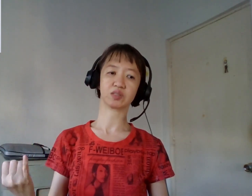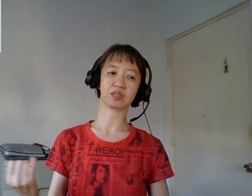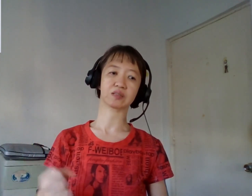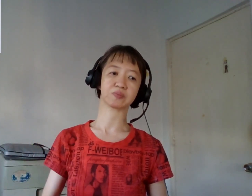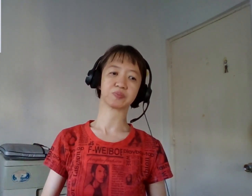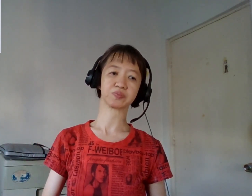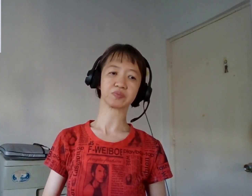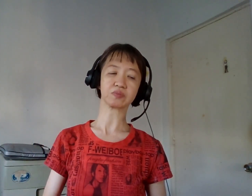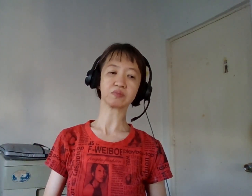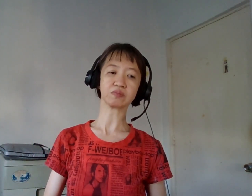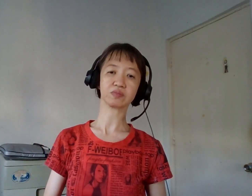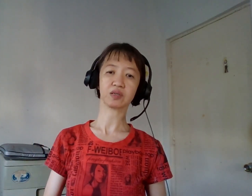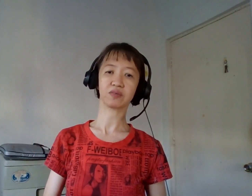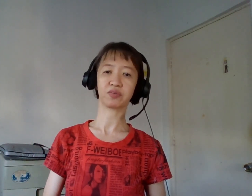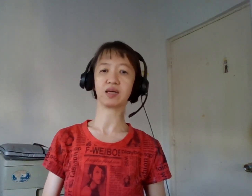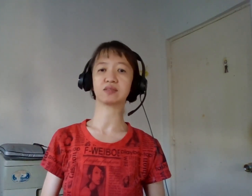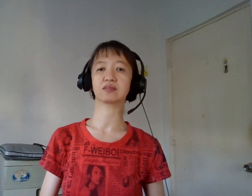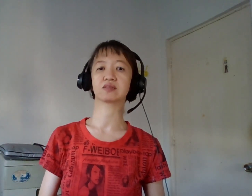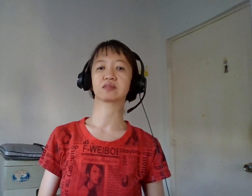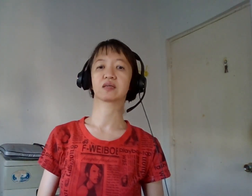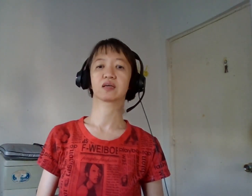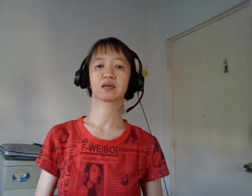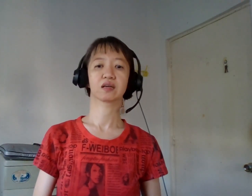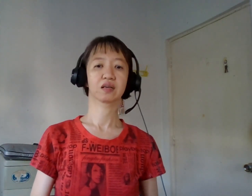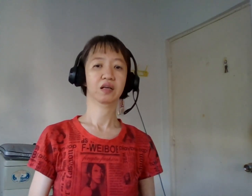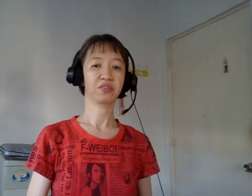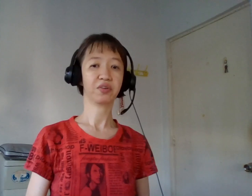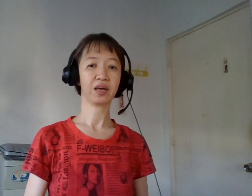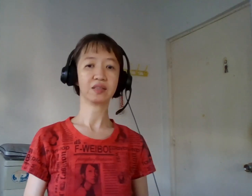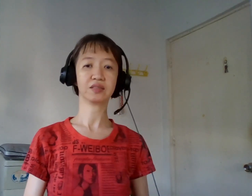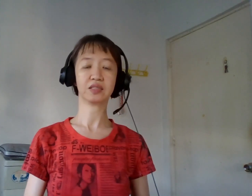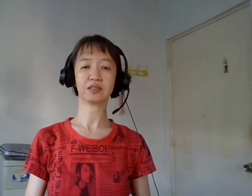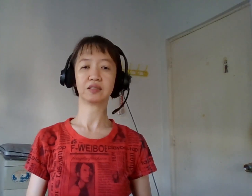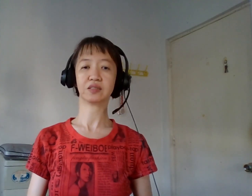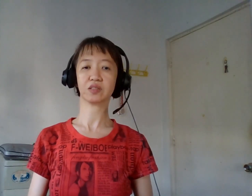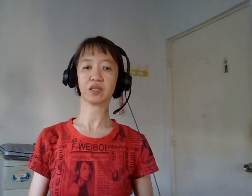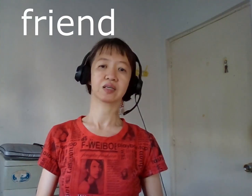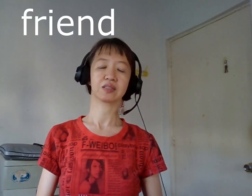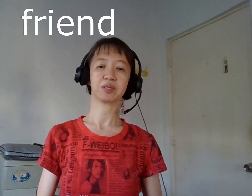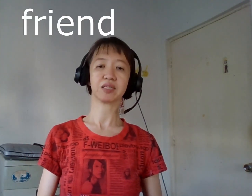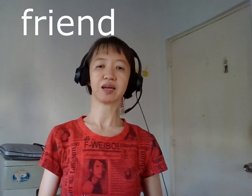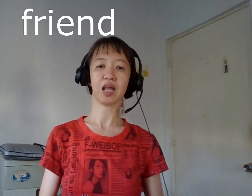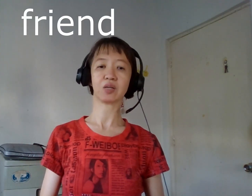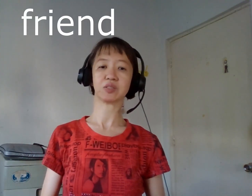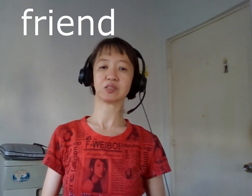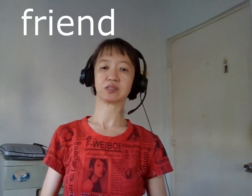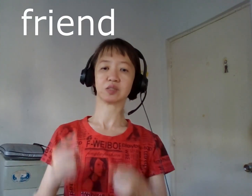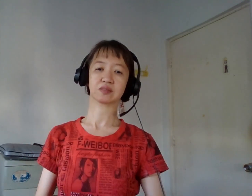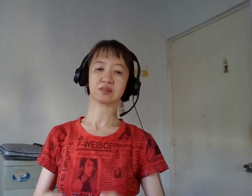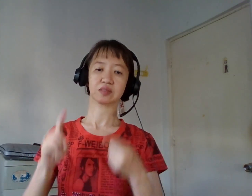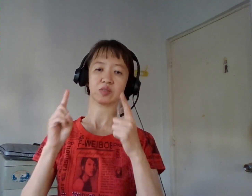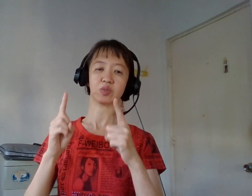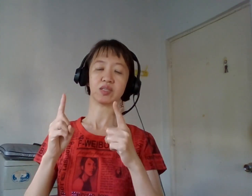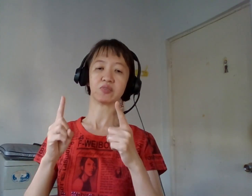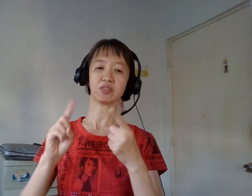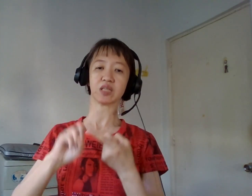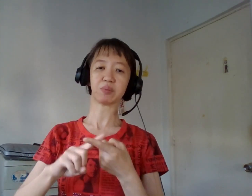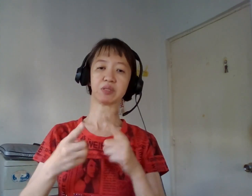yeodong-seng. Friend. Friend in American Sign Language is two index fingers tap it